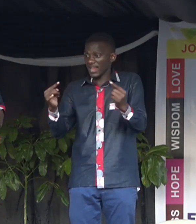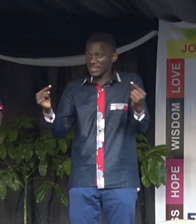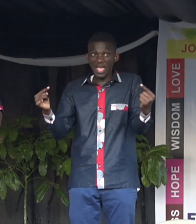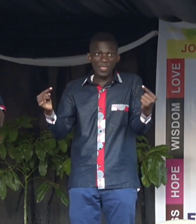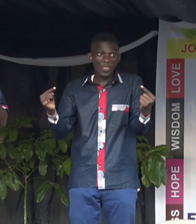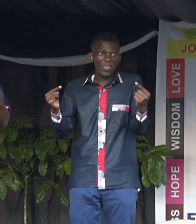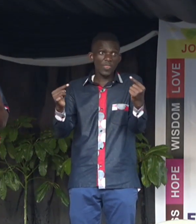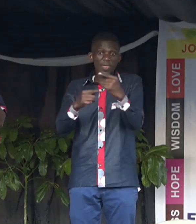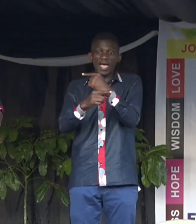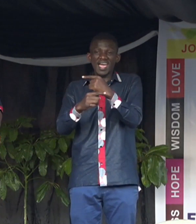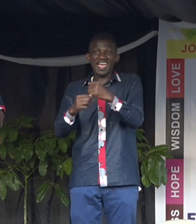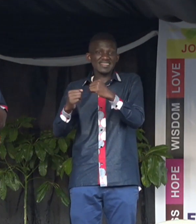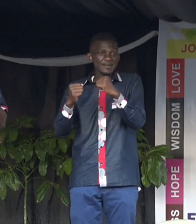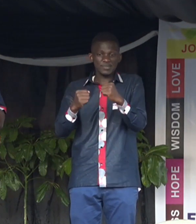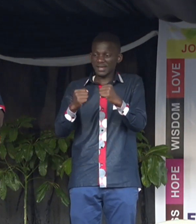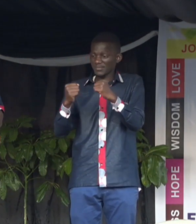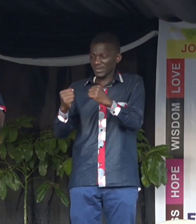n'omwoyo.